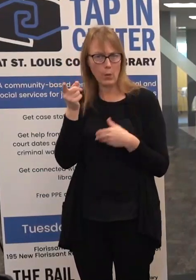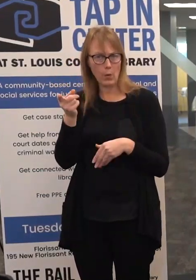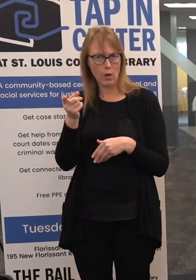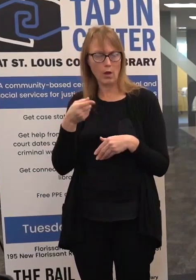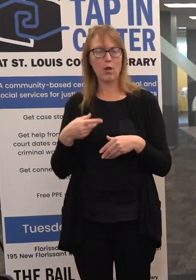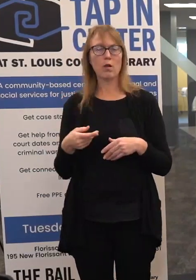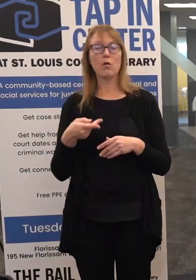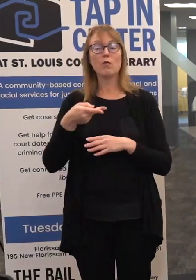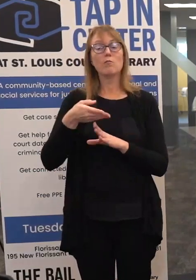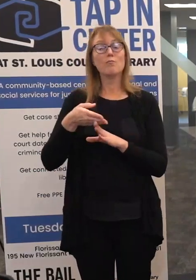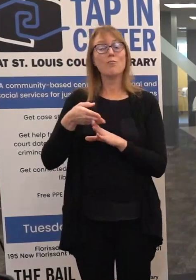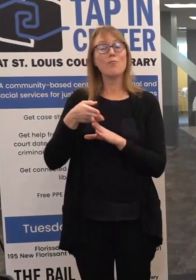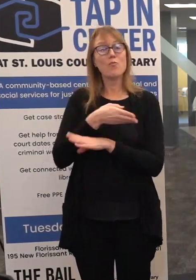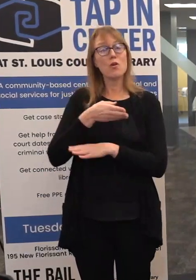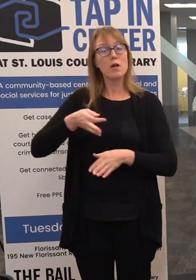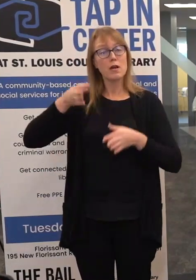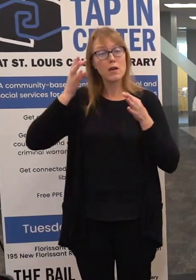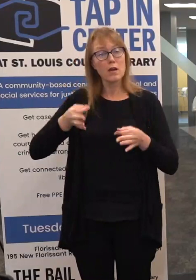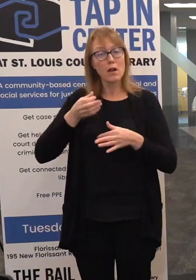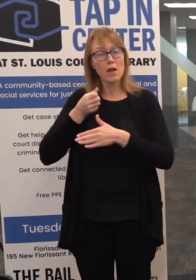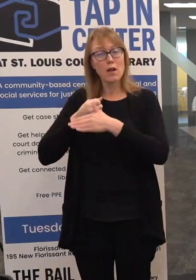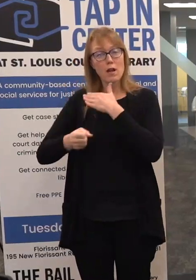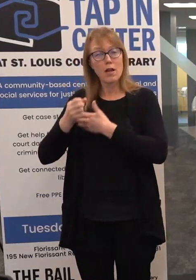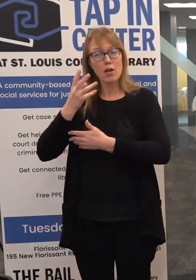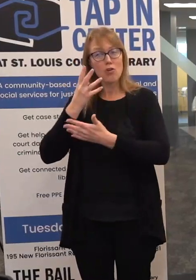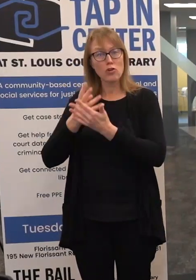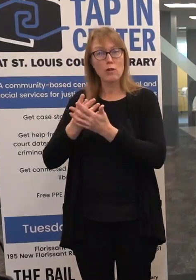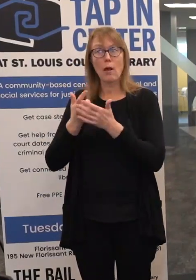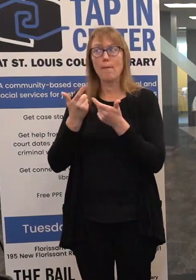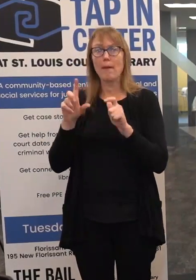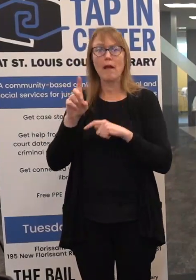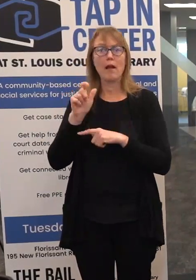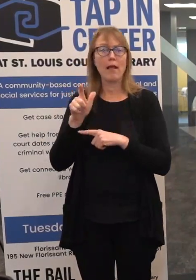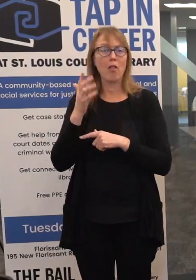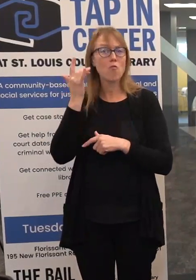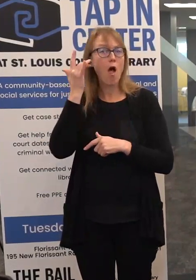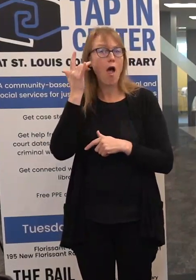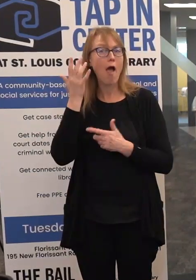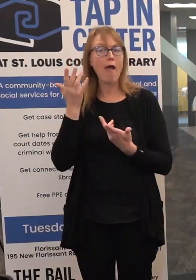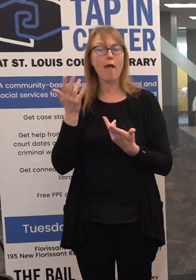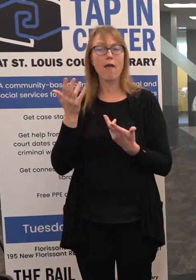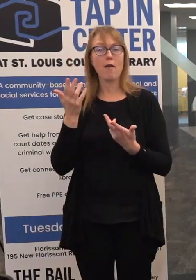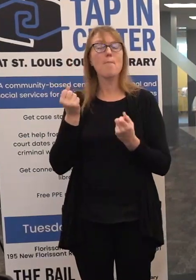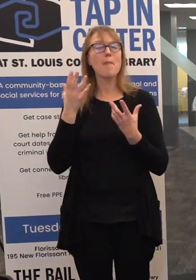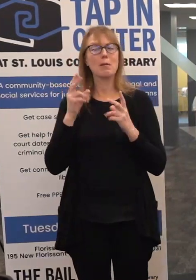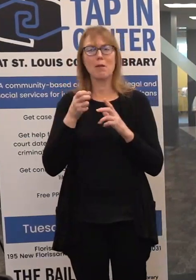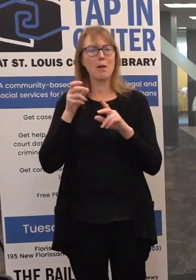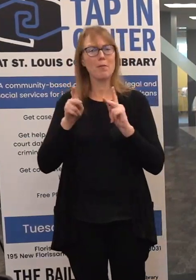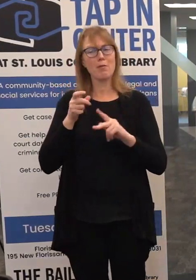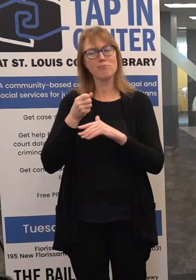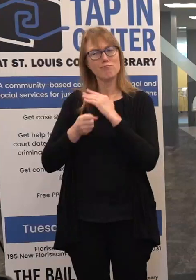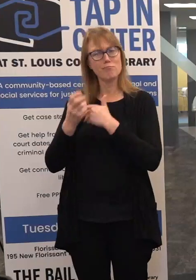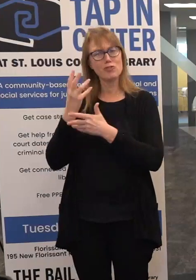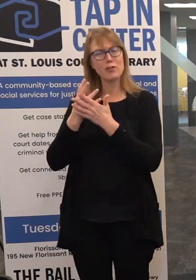thing. Sometimes every day you have people sitting in St. Louis County that just sitting there because they cannot afford to make bail. The Tap In Center can